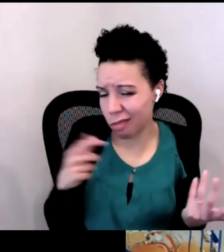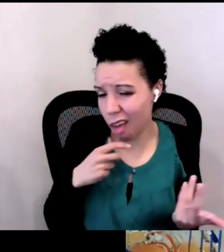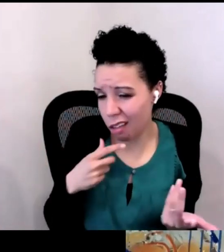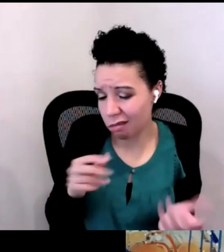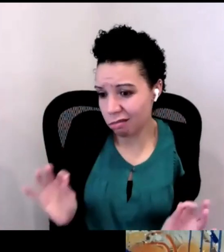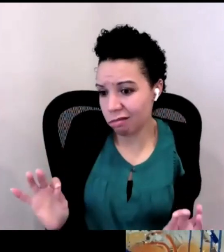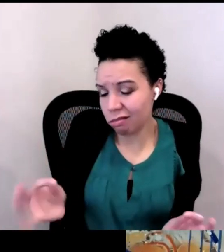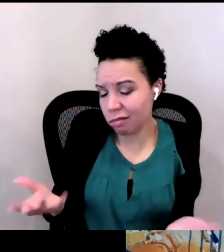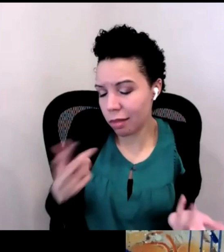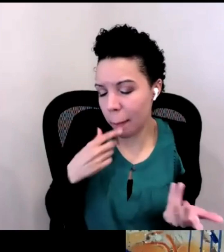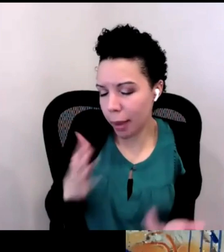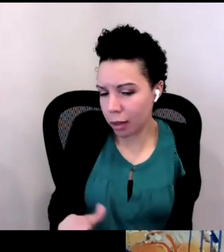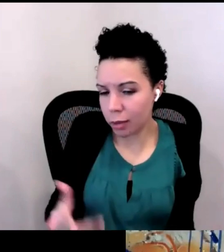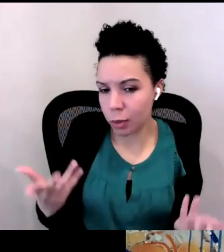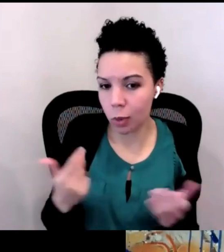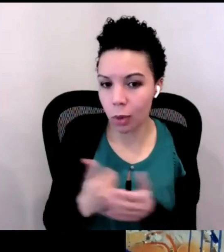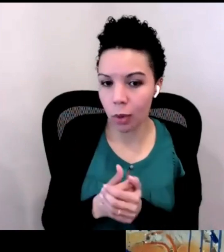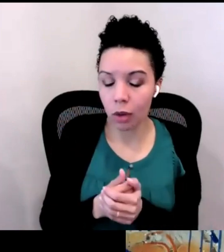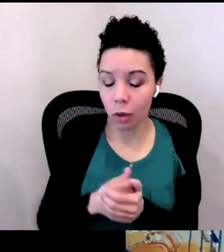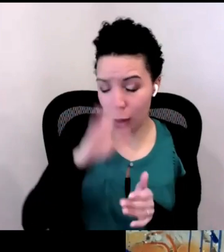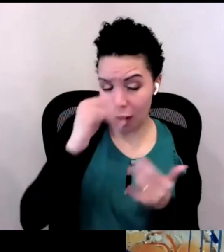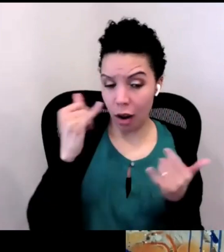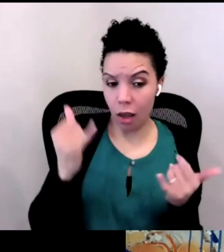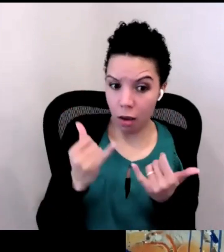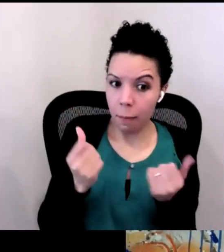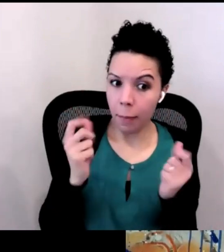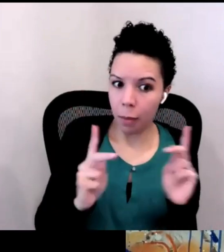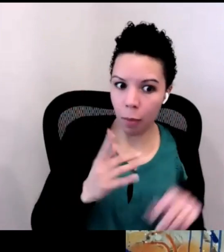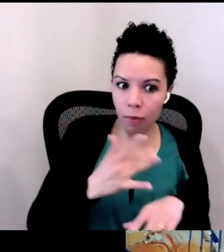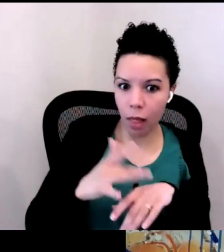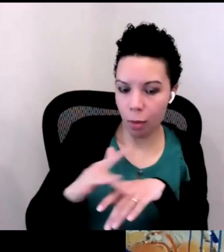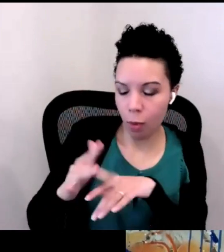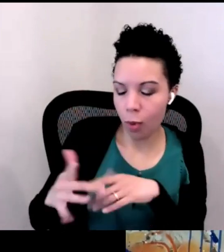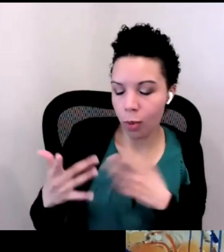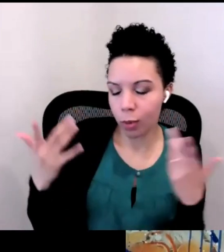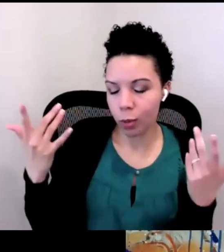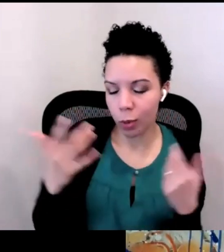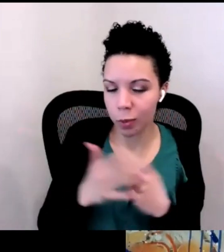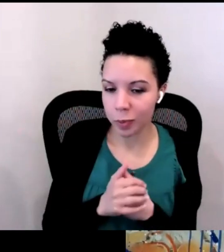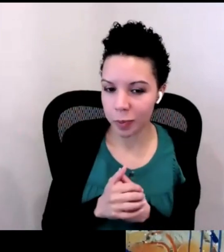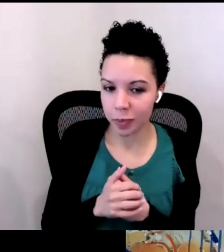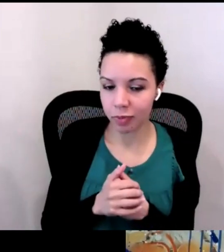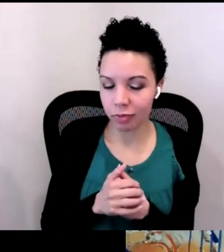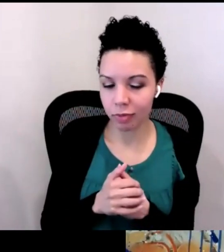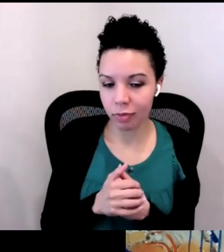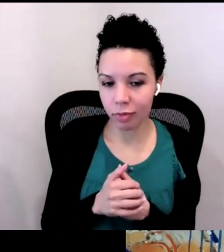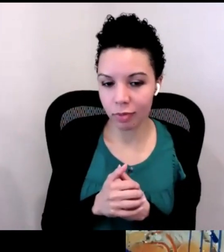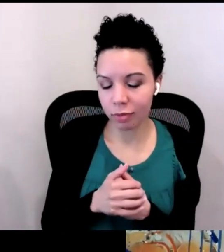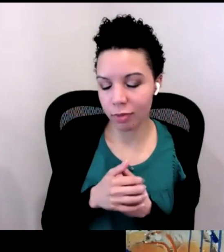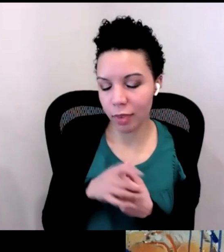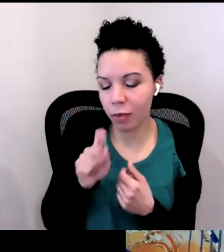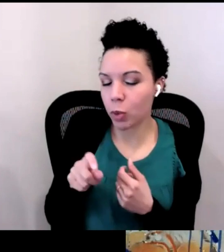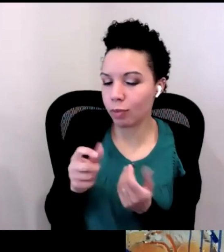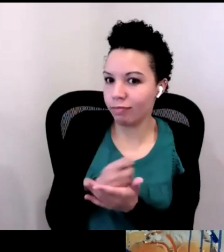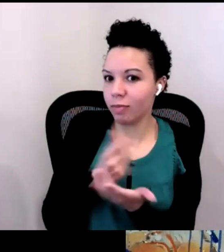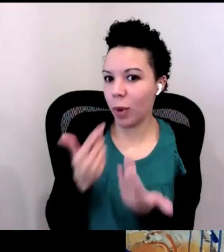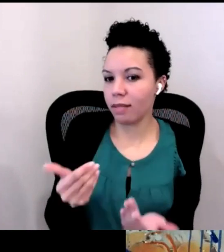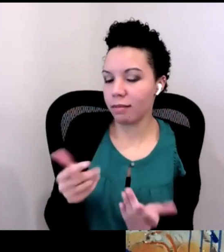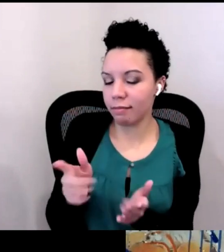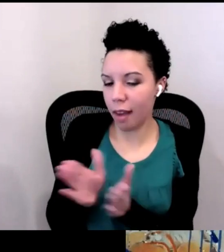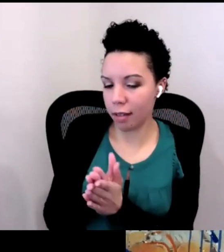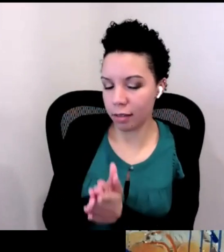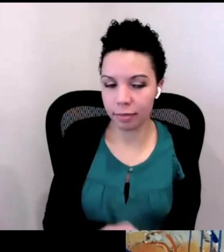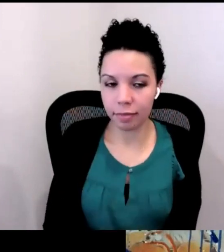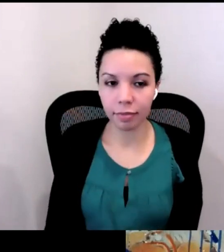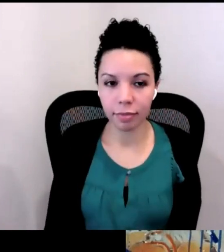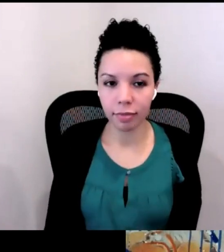available than they've ever been before. That's true. That's true. But let me to kind of bring this full circle. If you're going